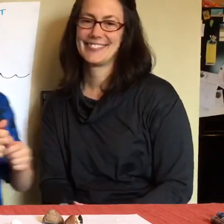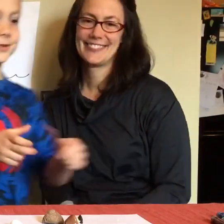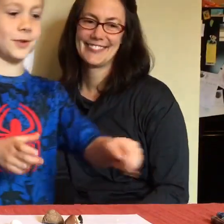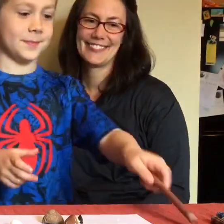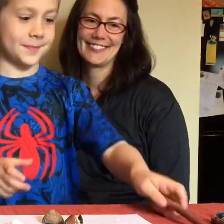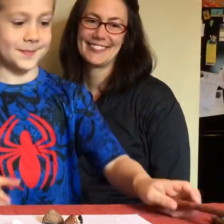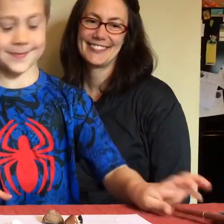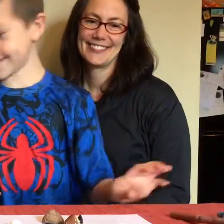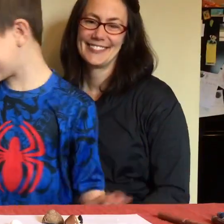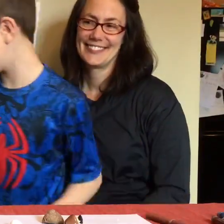good.